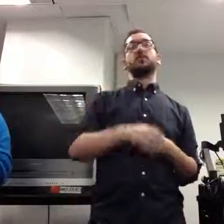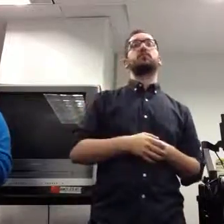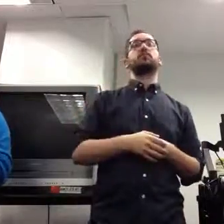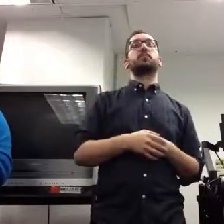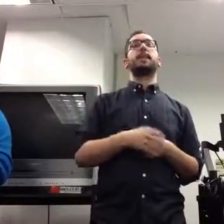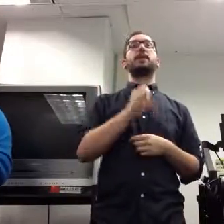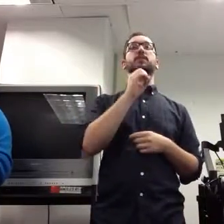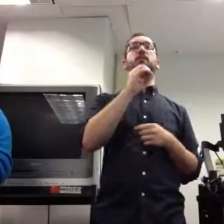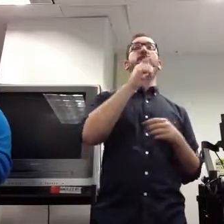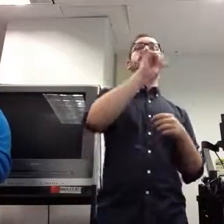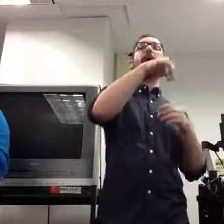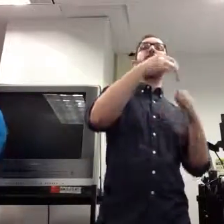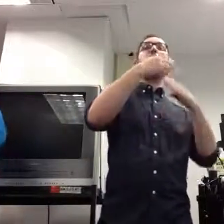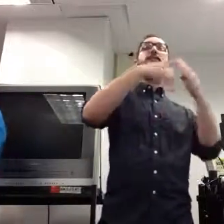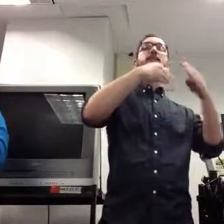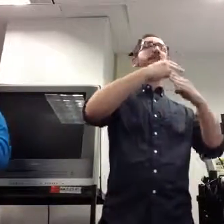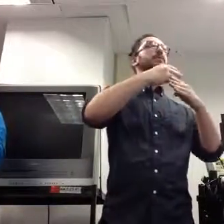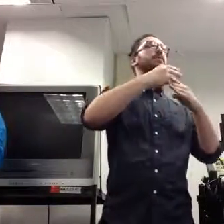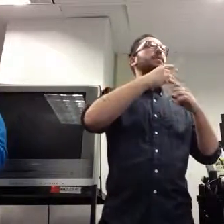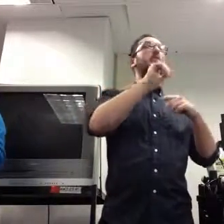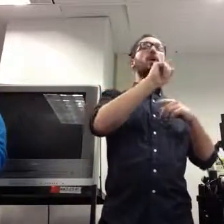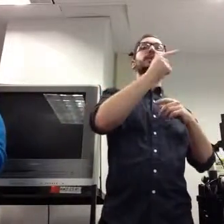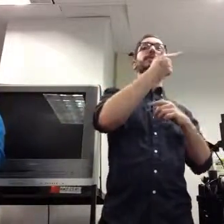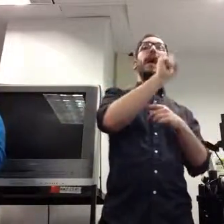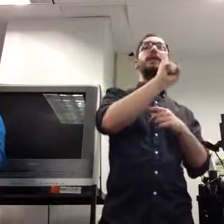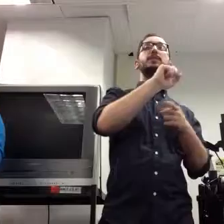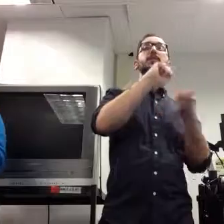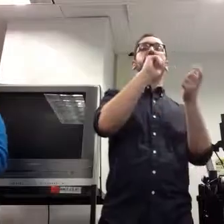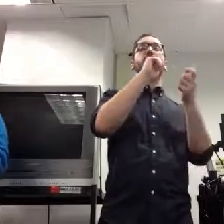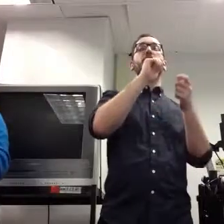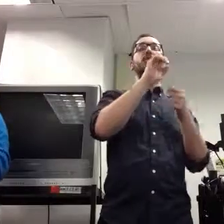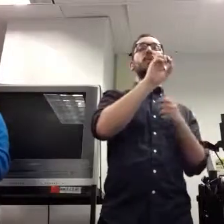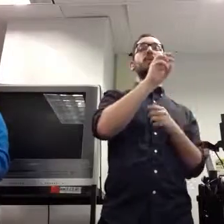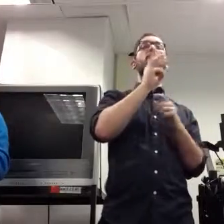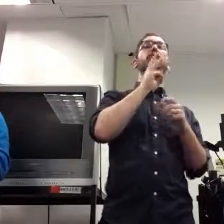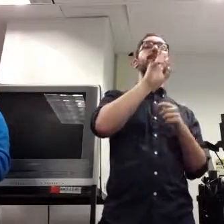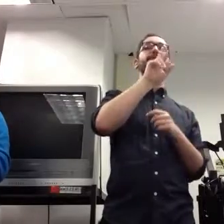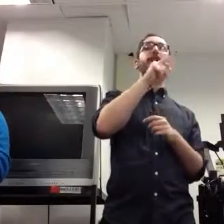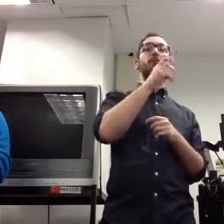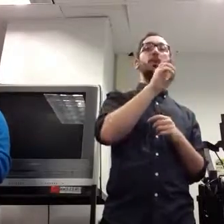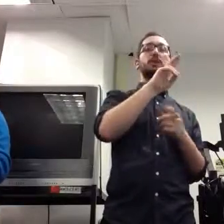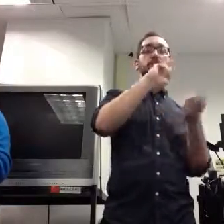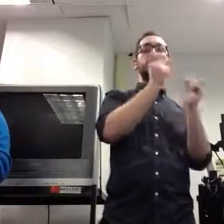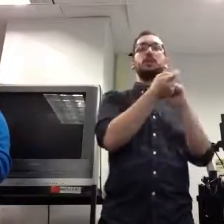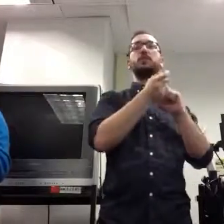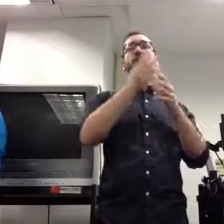Condensation, process in which gaseous water, which happens to be water vapor, is changed into a liquid form, which would be regular